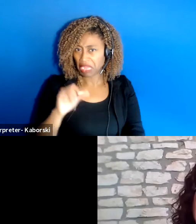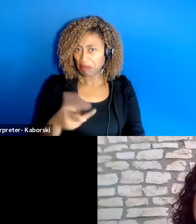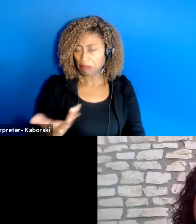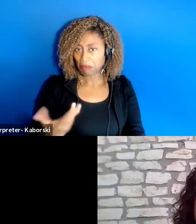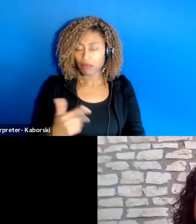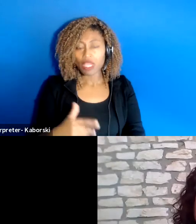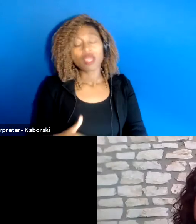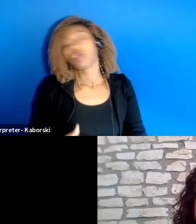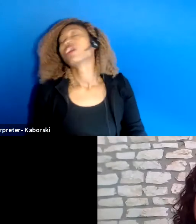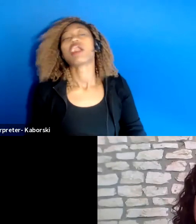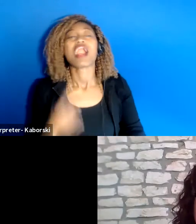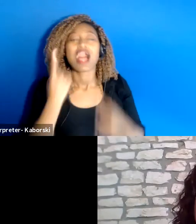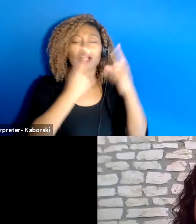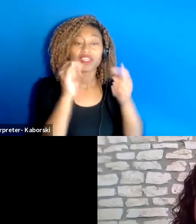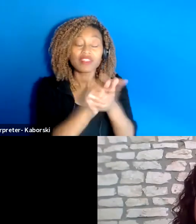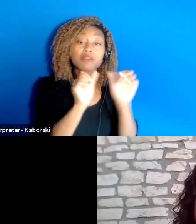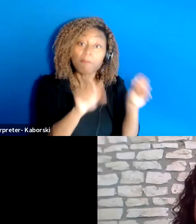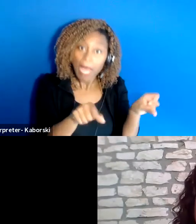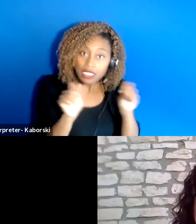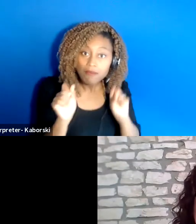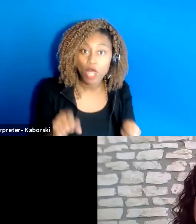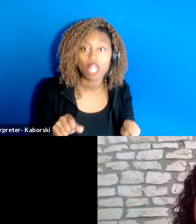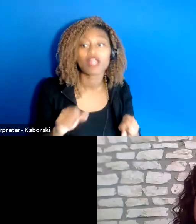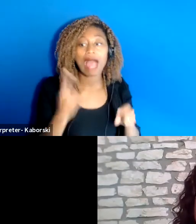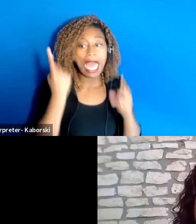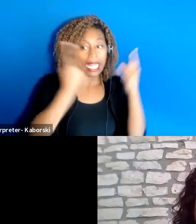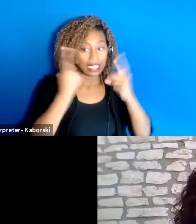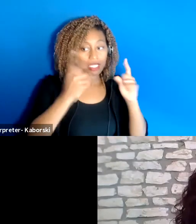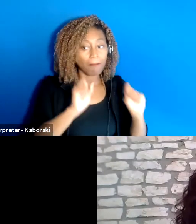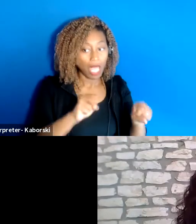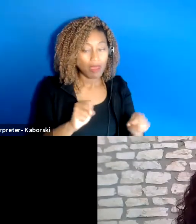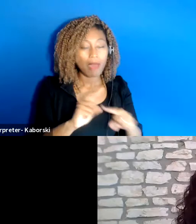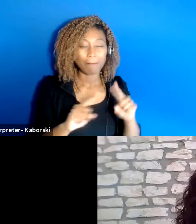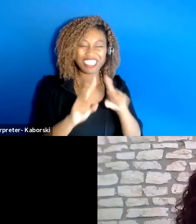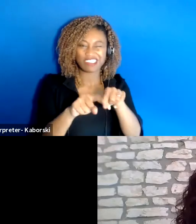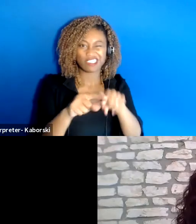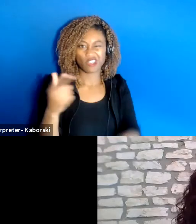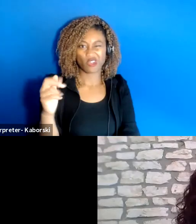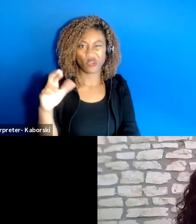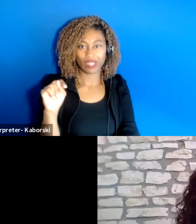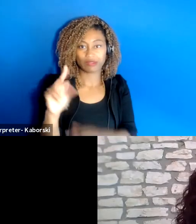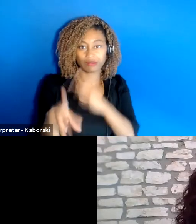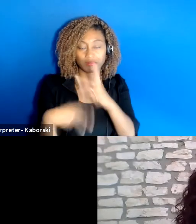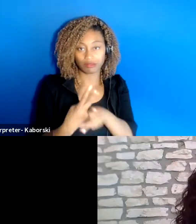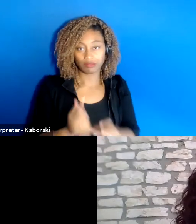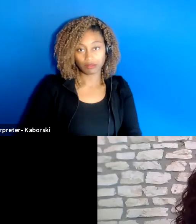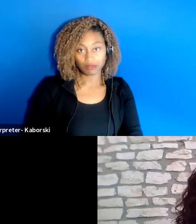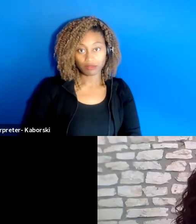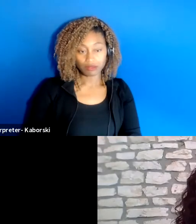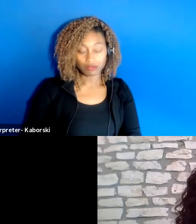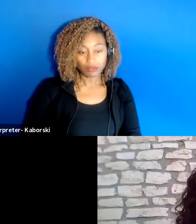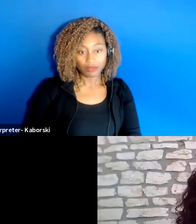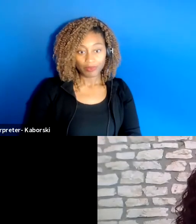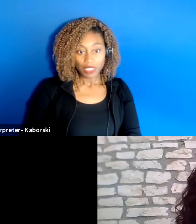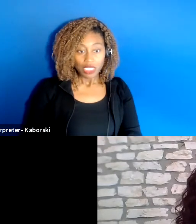I think that is definitely possible. I think it depends on the grant. Not all, there's,